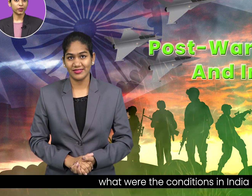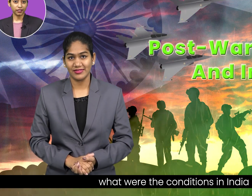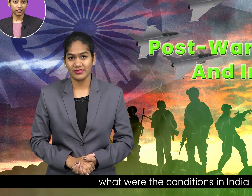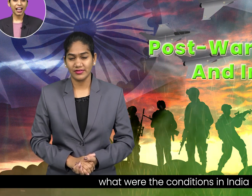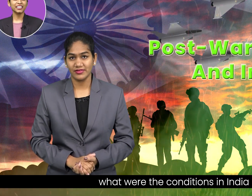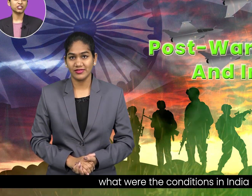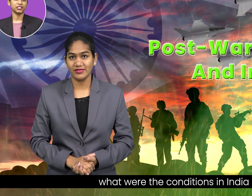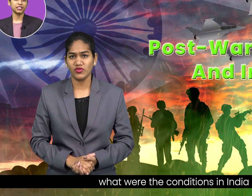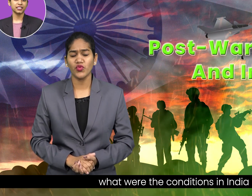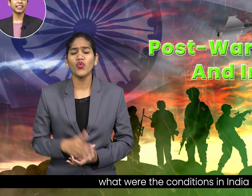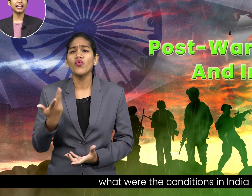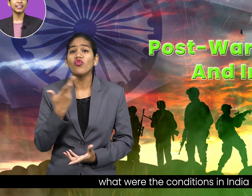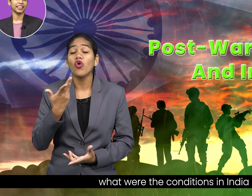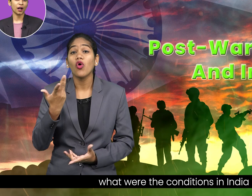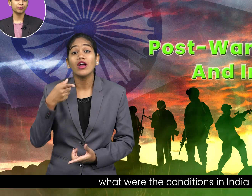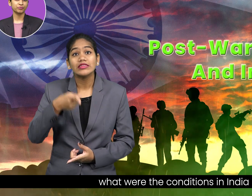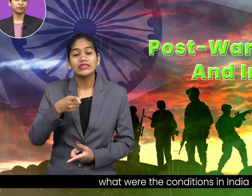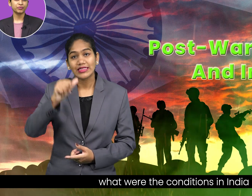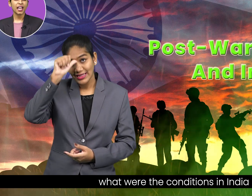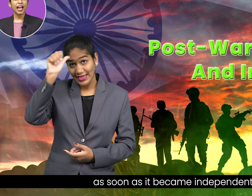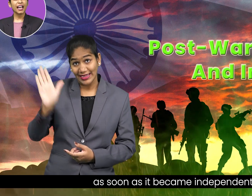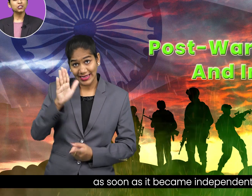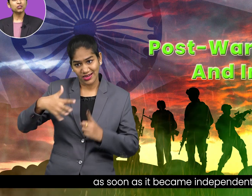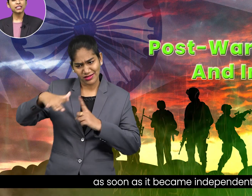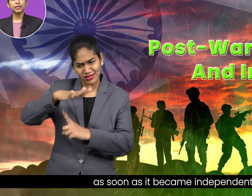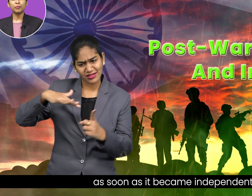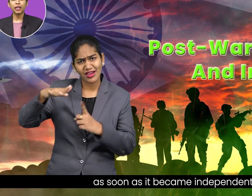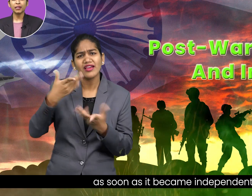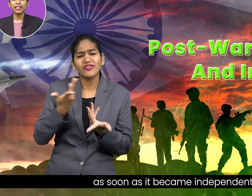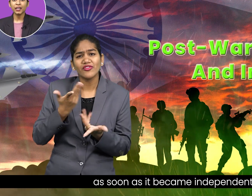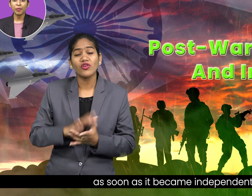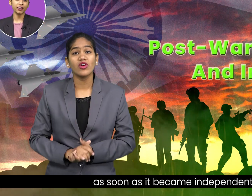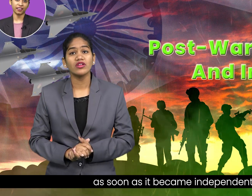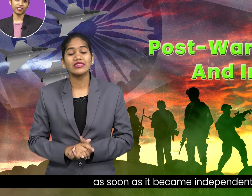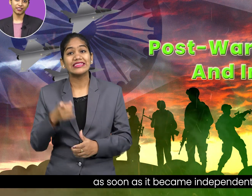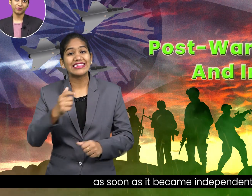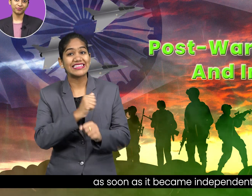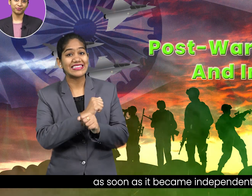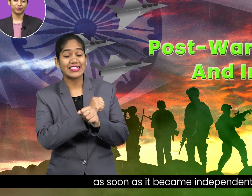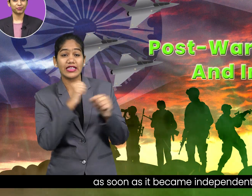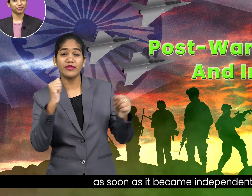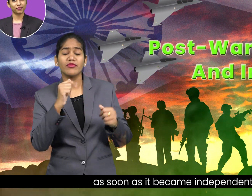what were the conditions in India as soon as it became independent.